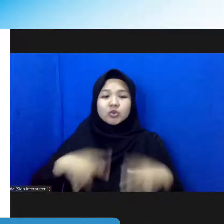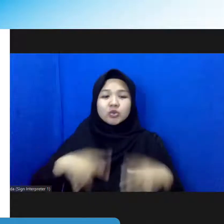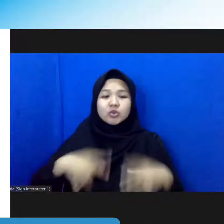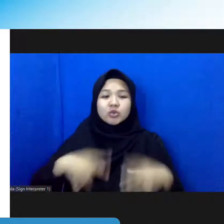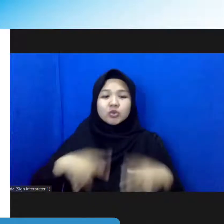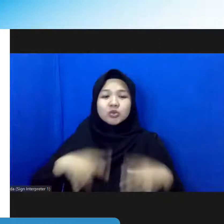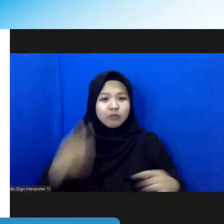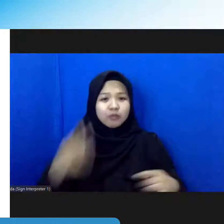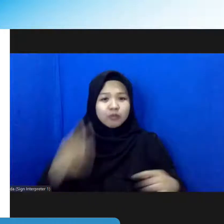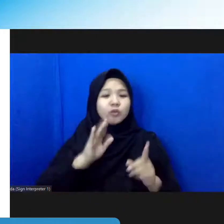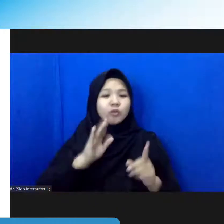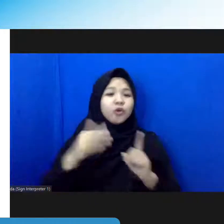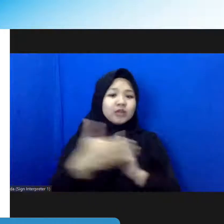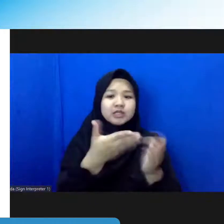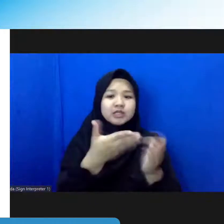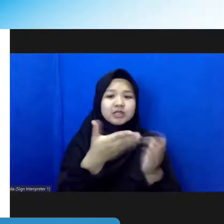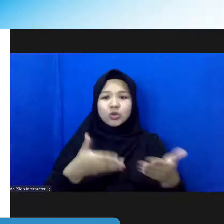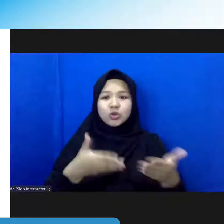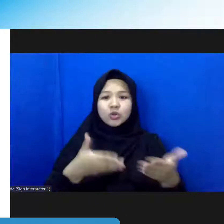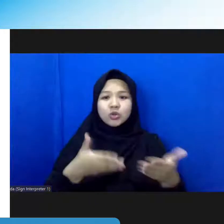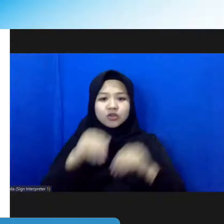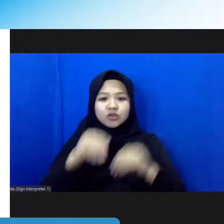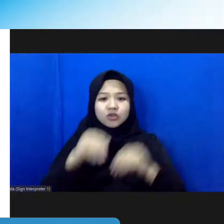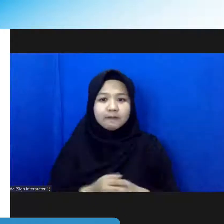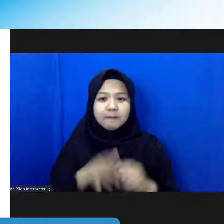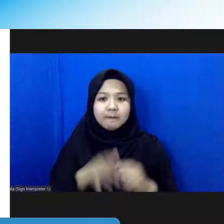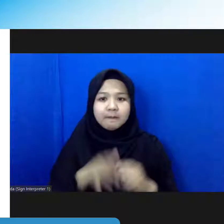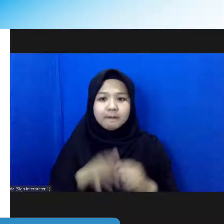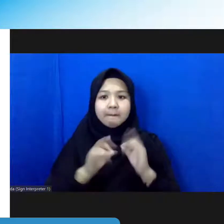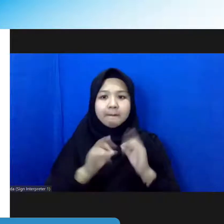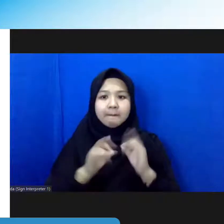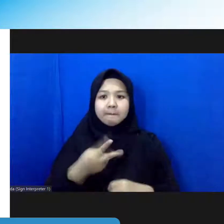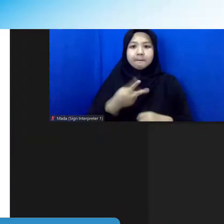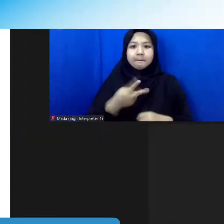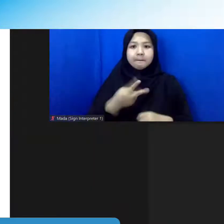protection situation of refugees. There have been increased